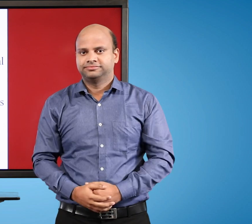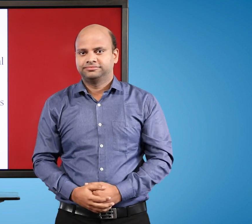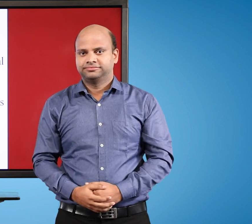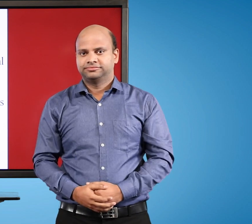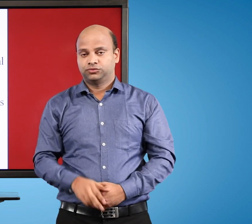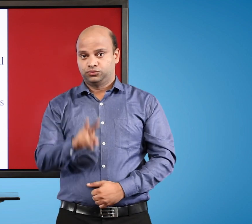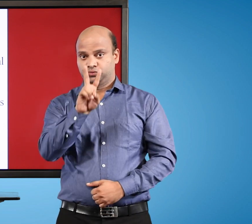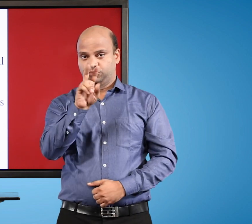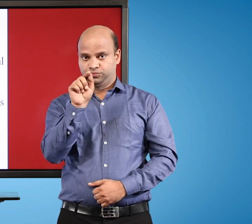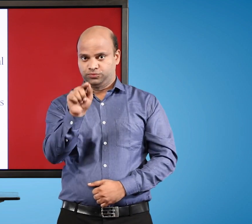2.